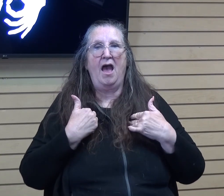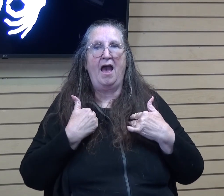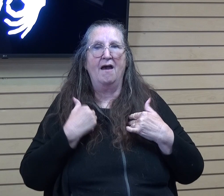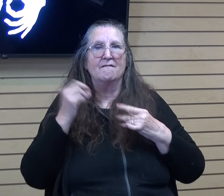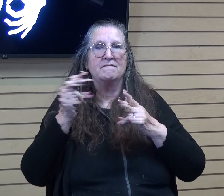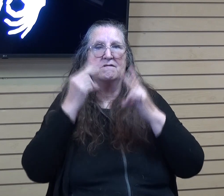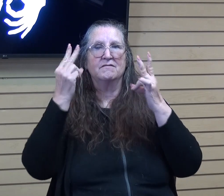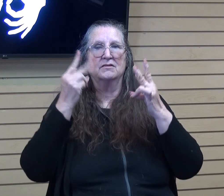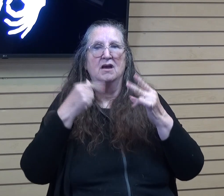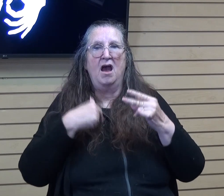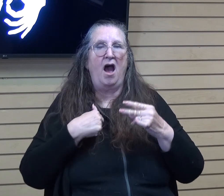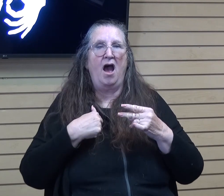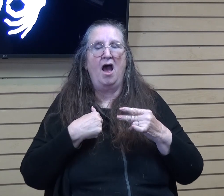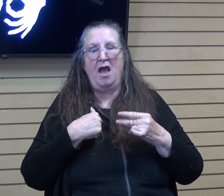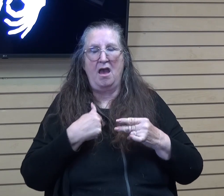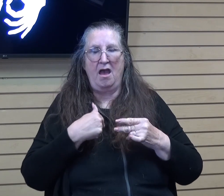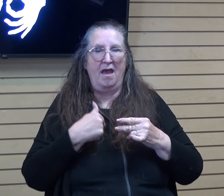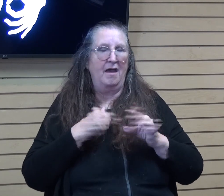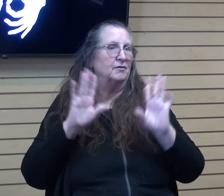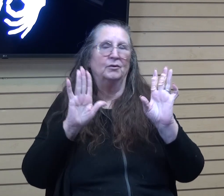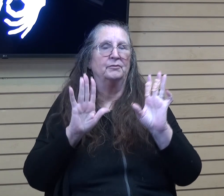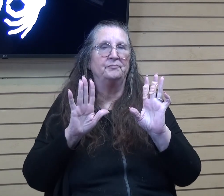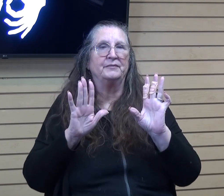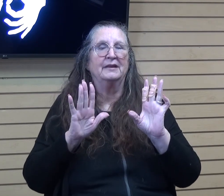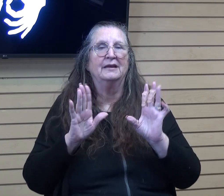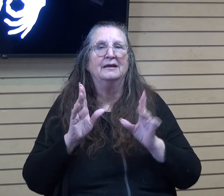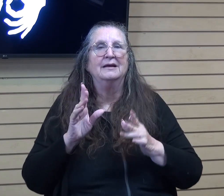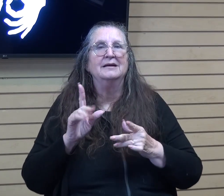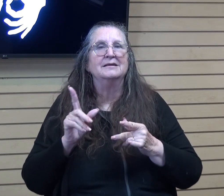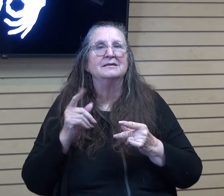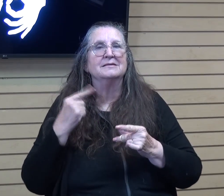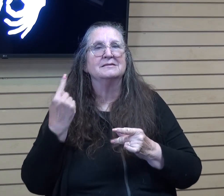I am being, you know, we can sometimes get this very